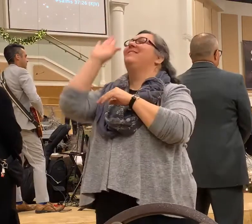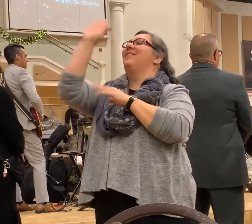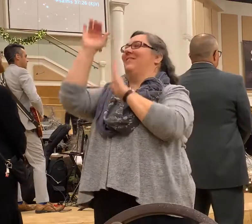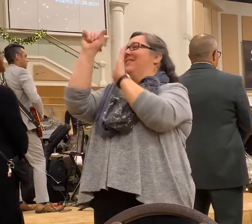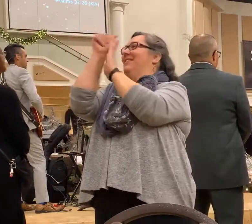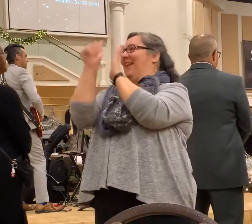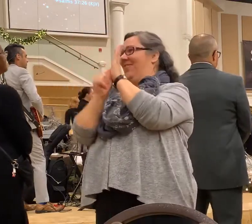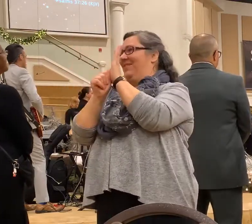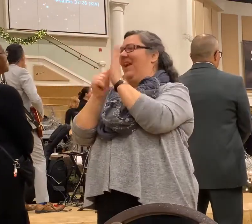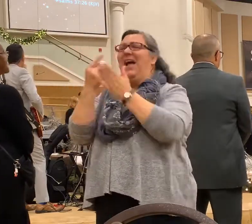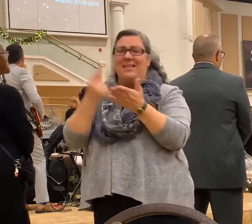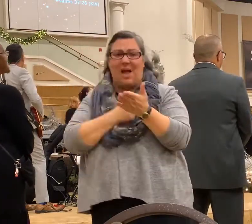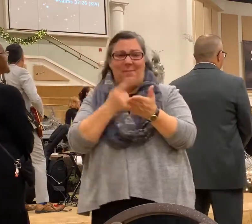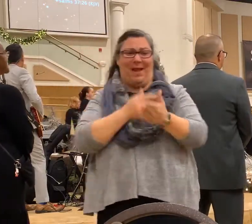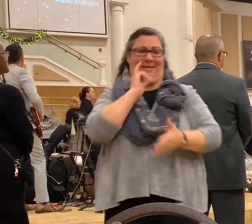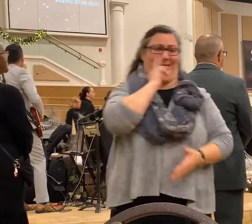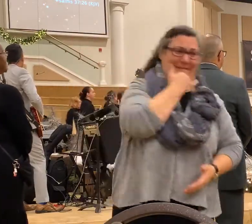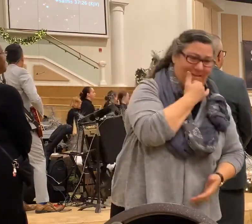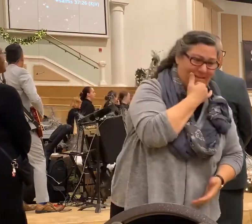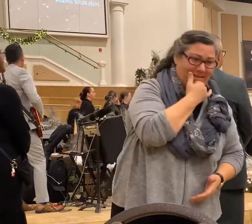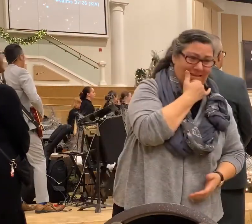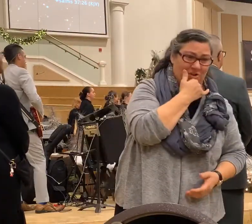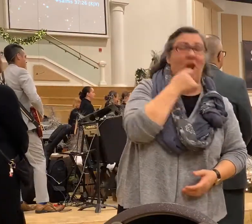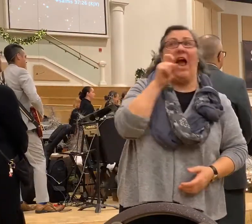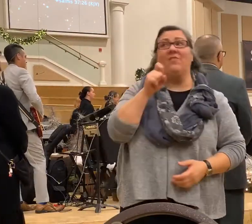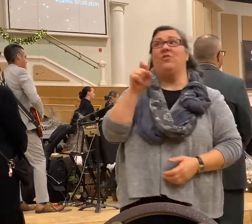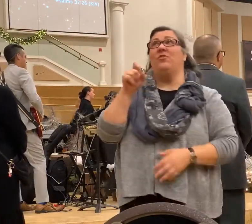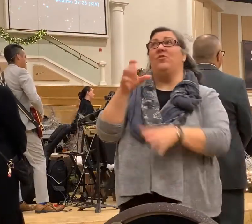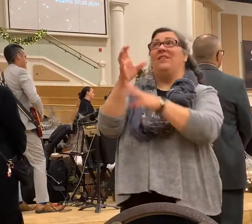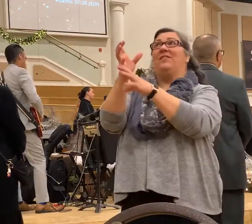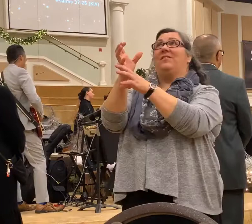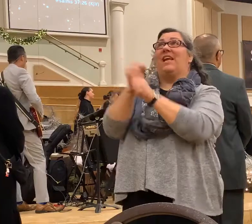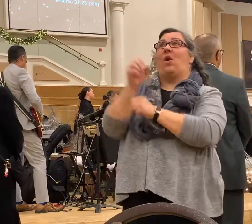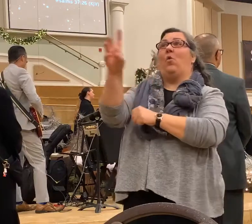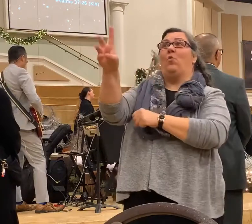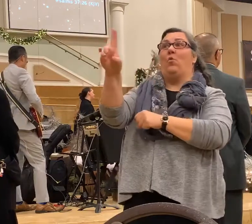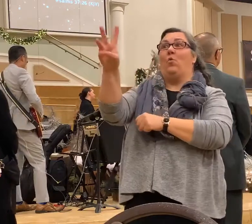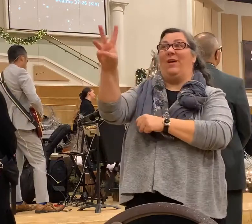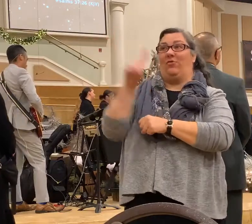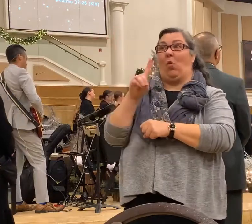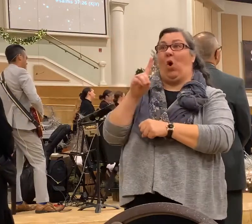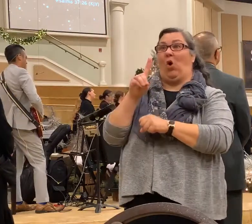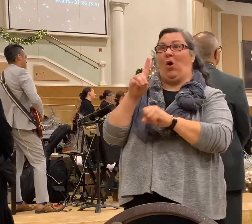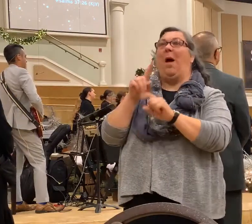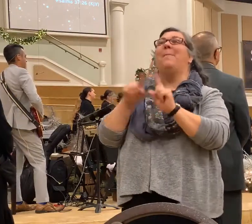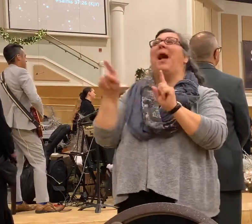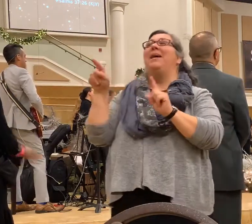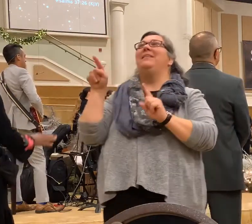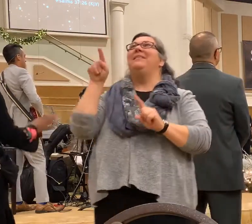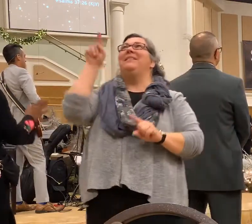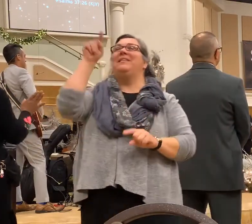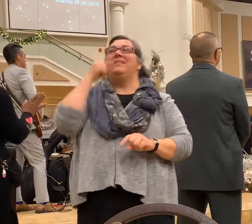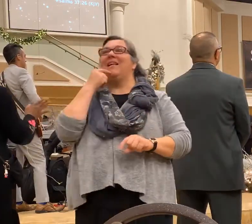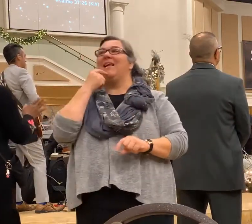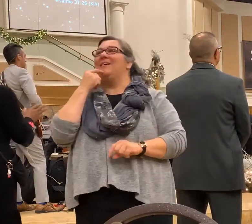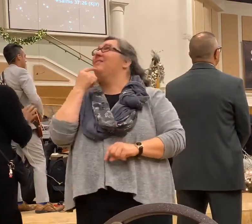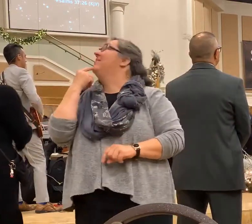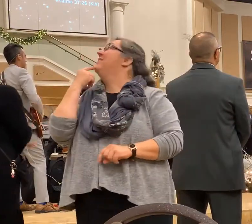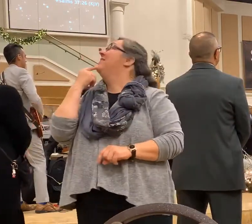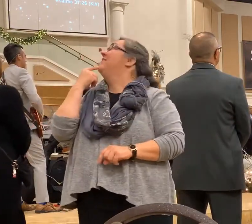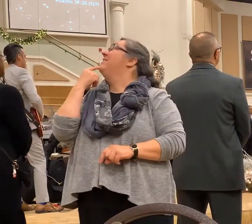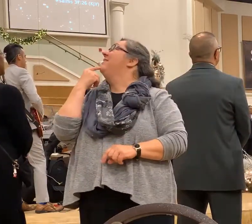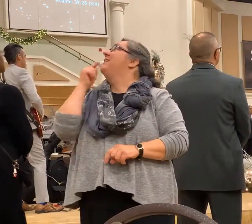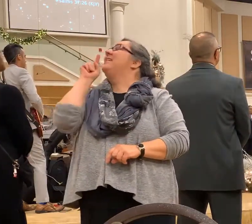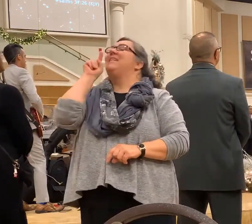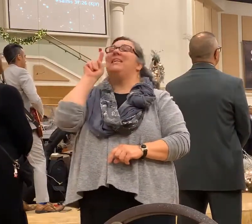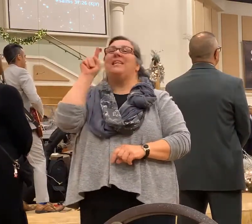Sometimes you make mistakes and there's some withdrawals. But he said, you serve a kind banker, a merciful